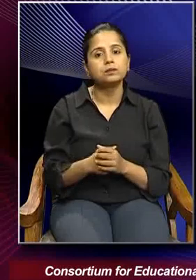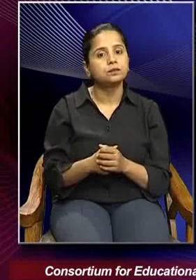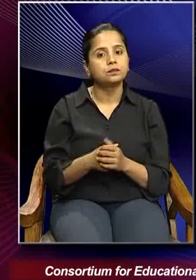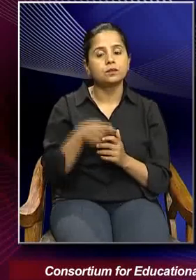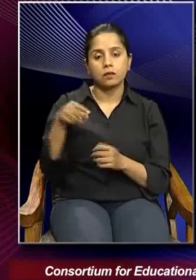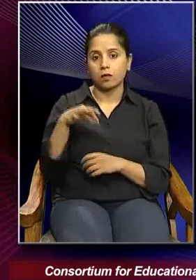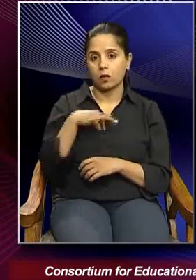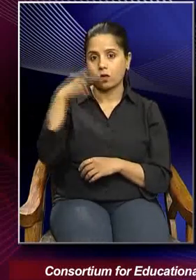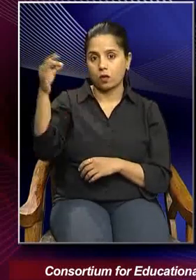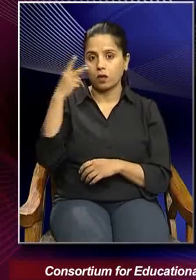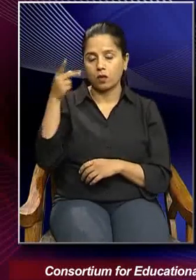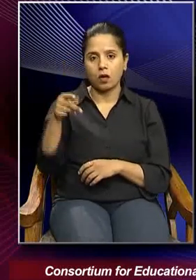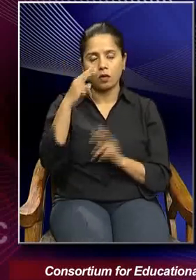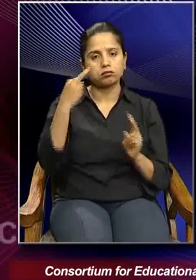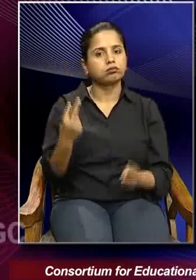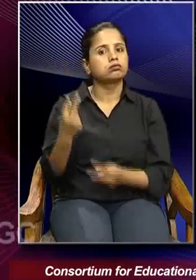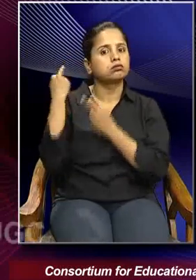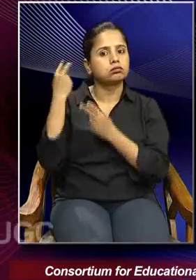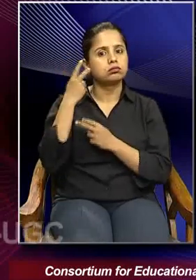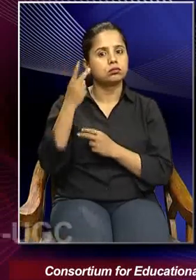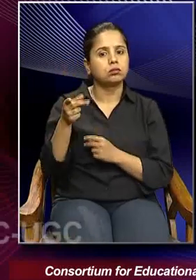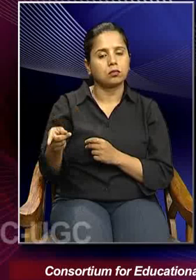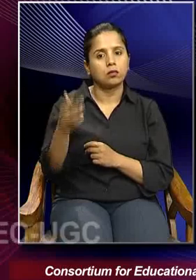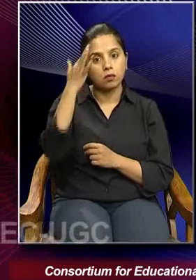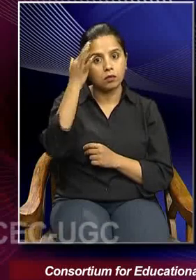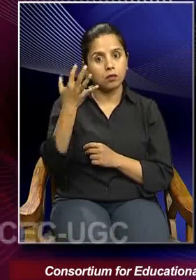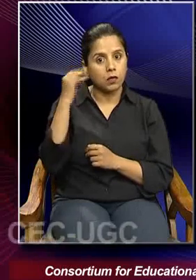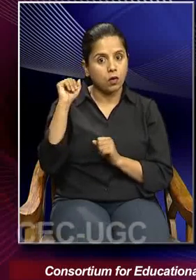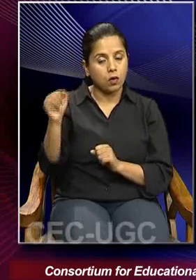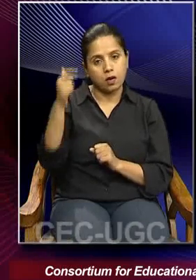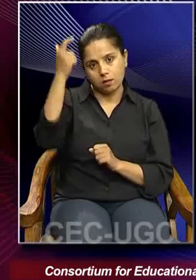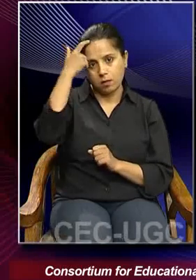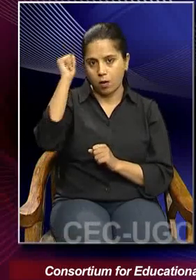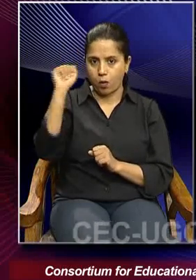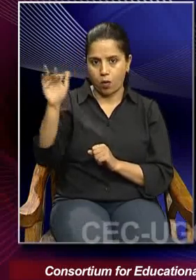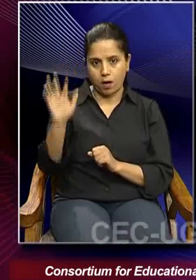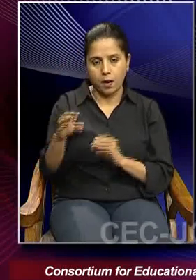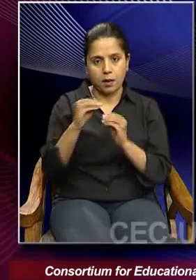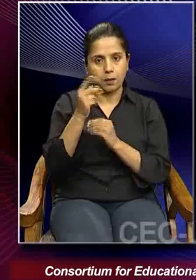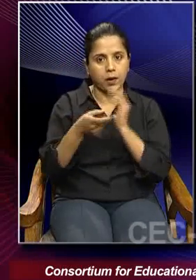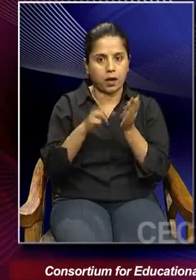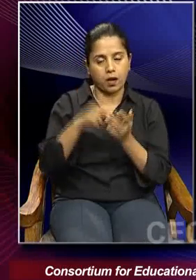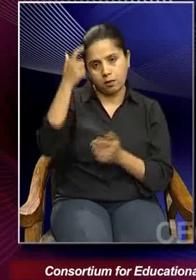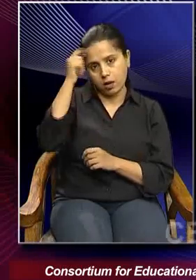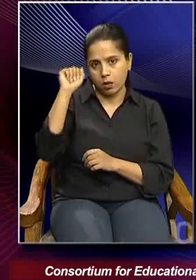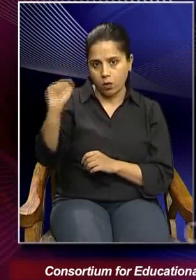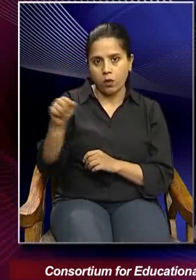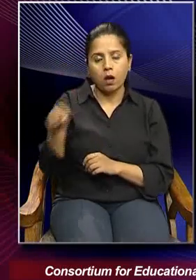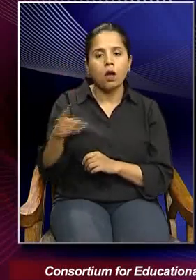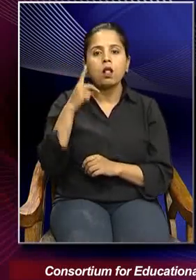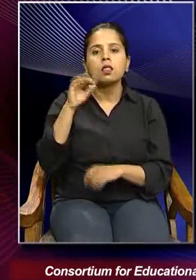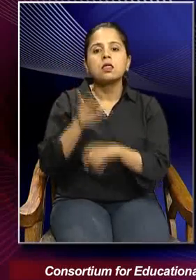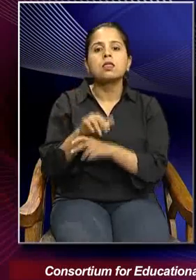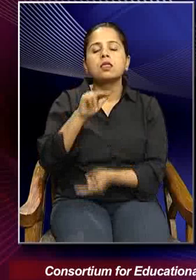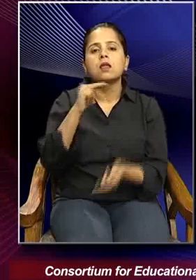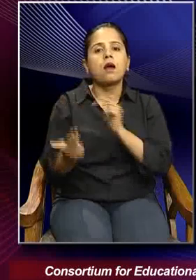Purush is reflected in the intellect, which is the buddhi, and wrongly identifies himself with